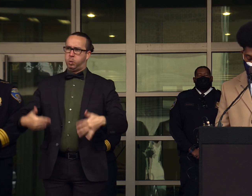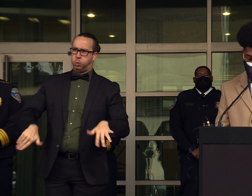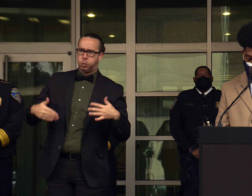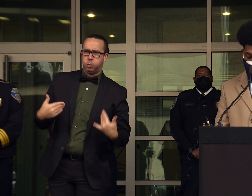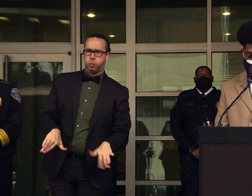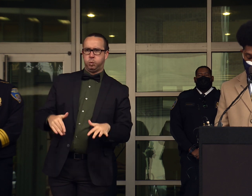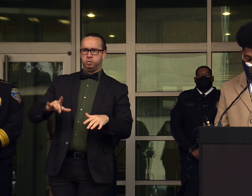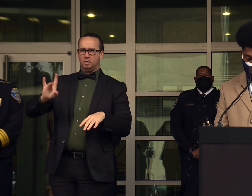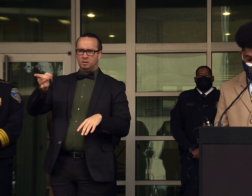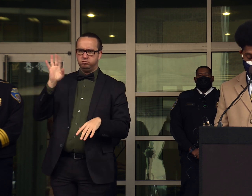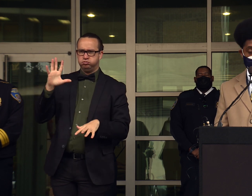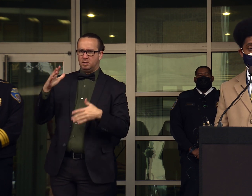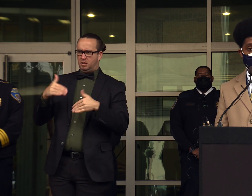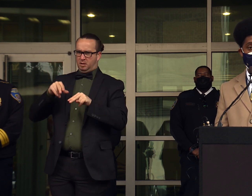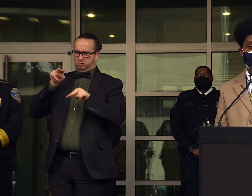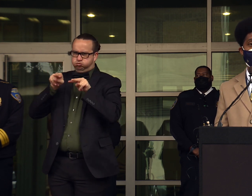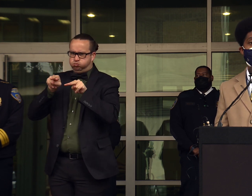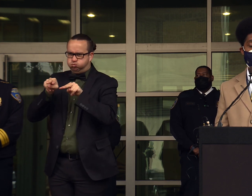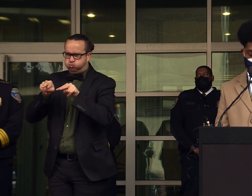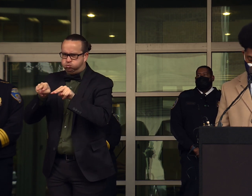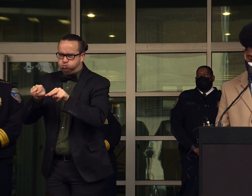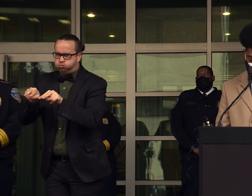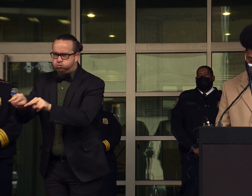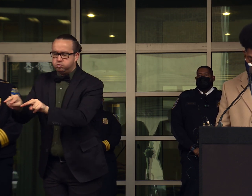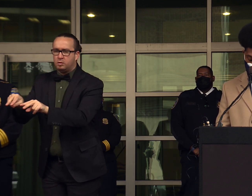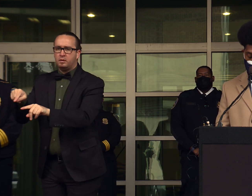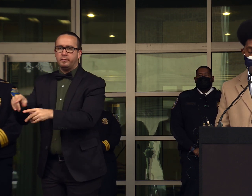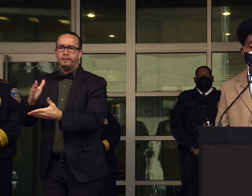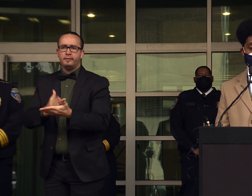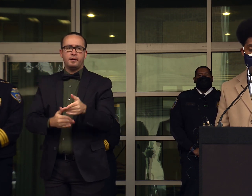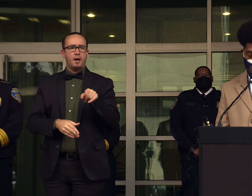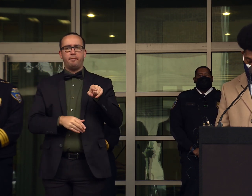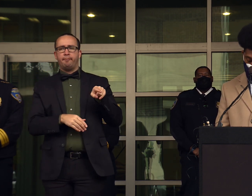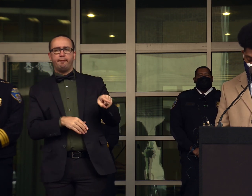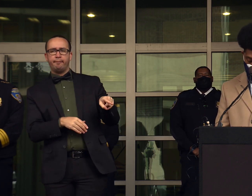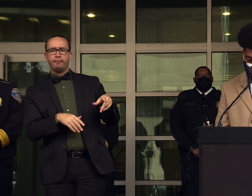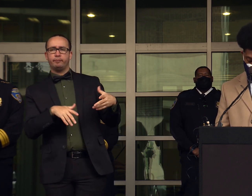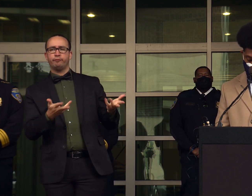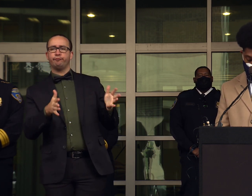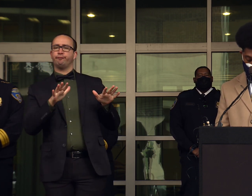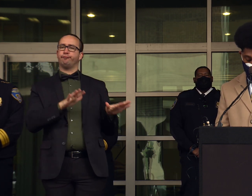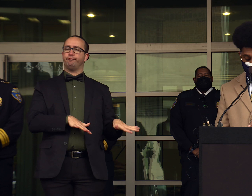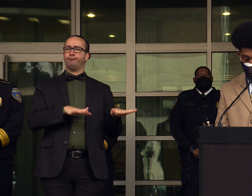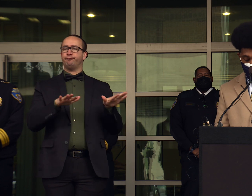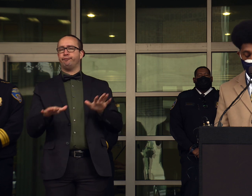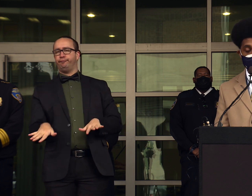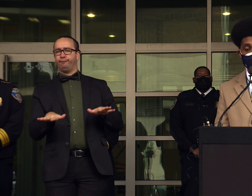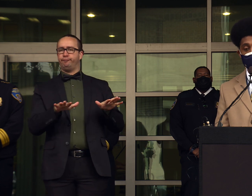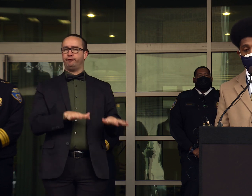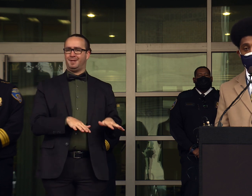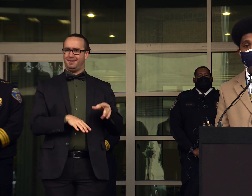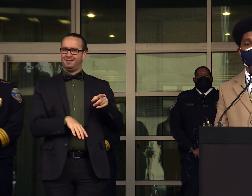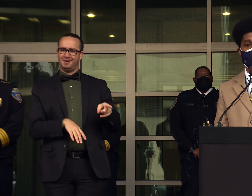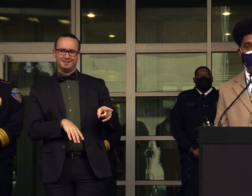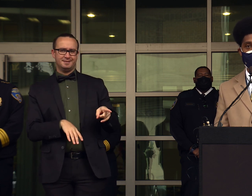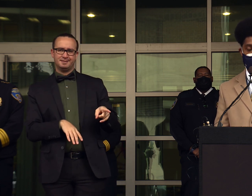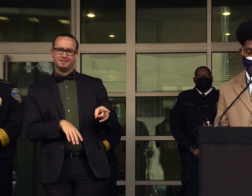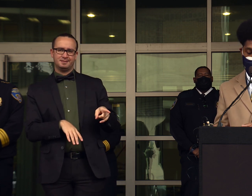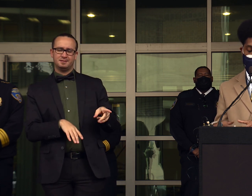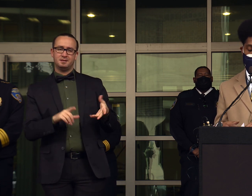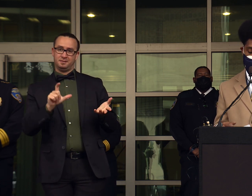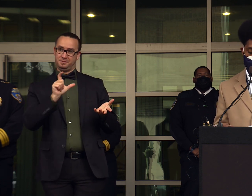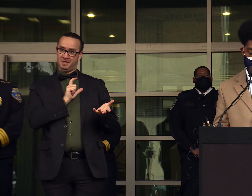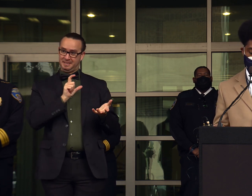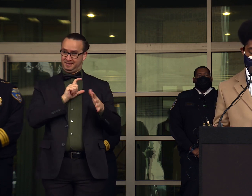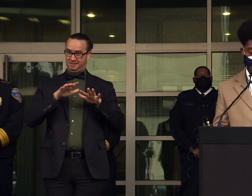about grounding ourselves in the principles of community policing while also being more closely tied to the community policing plans that are being